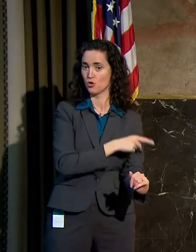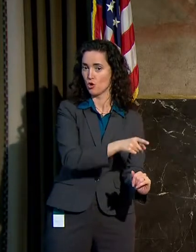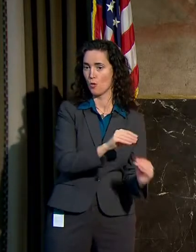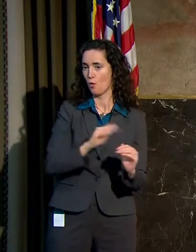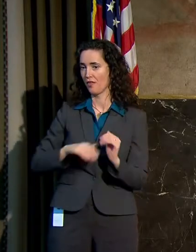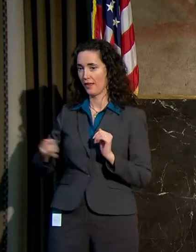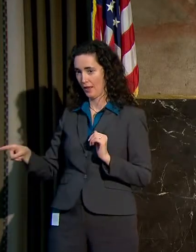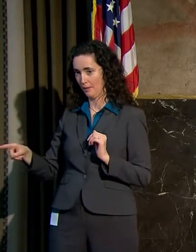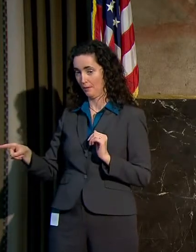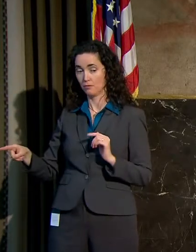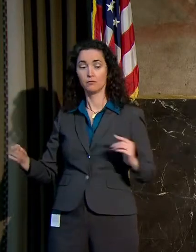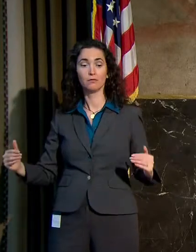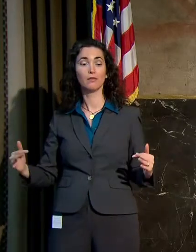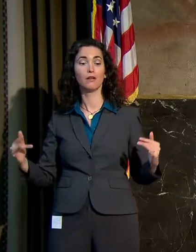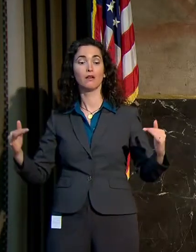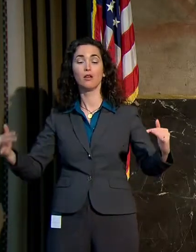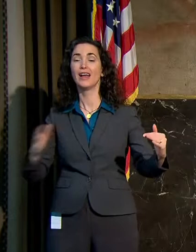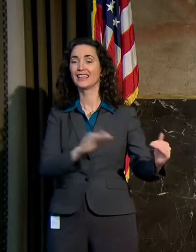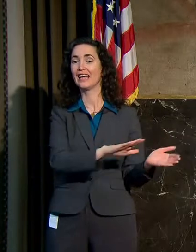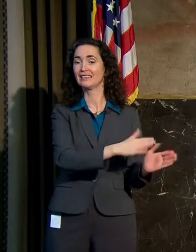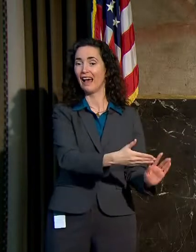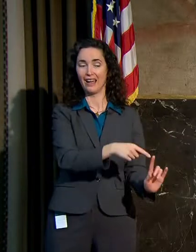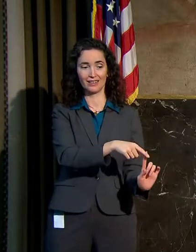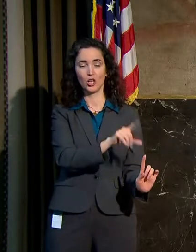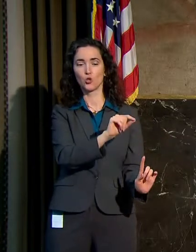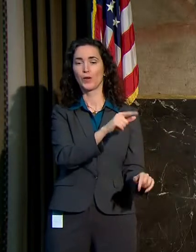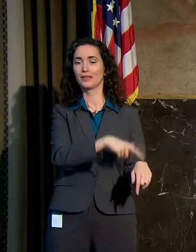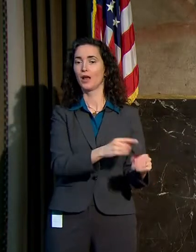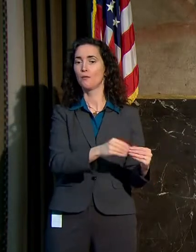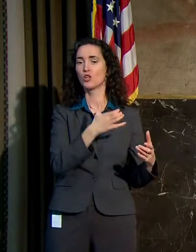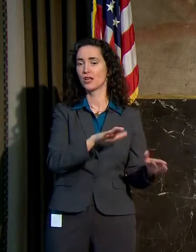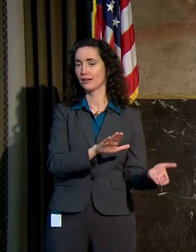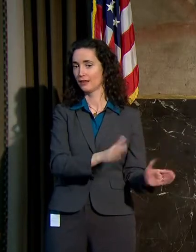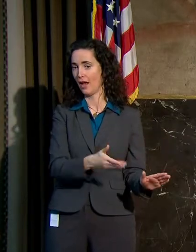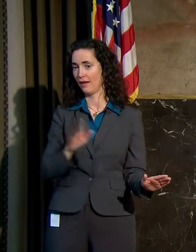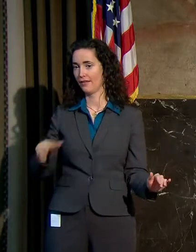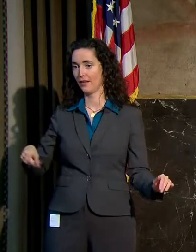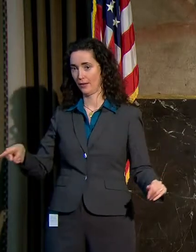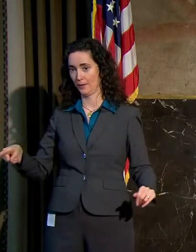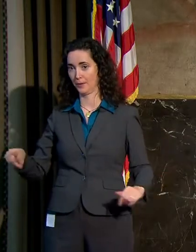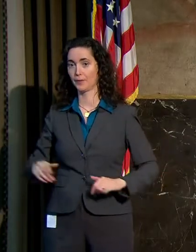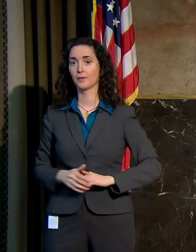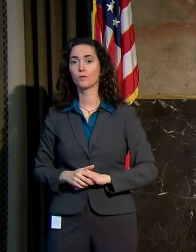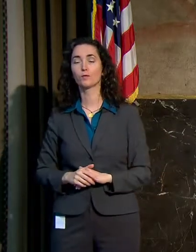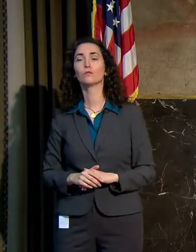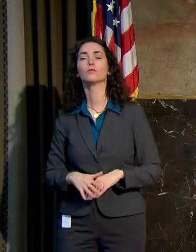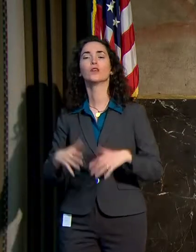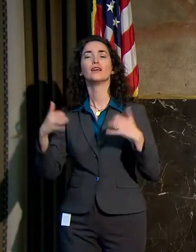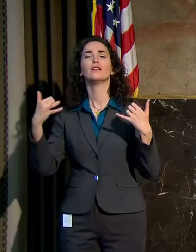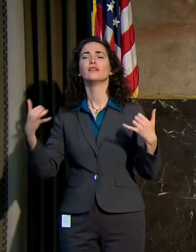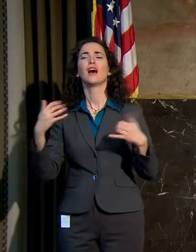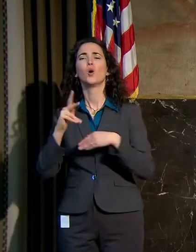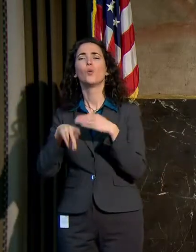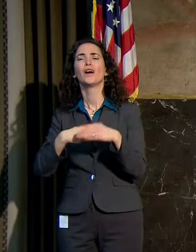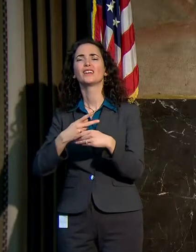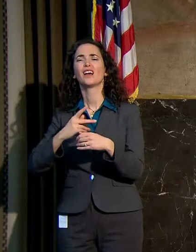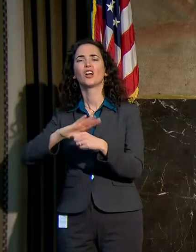Omicron has obviously been relentless in its spread. It accounts for just about 100% of all the cases in Louisiana